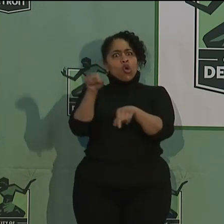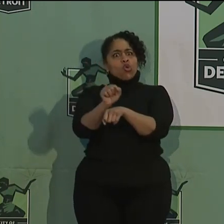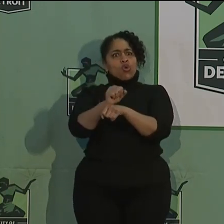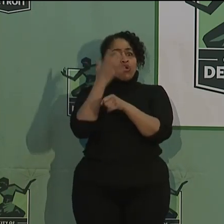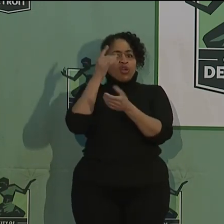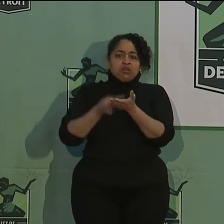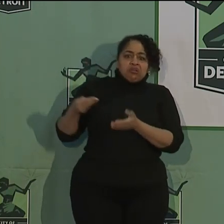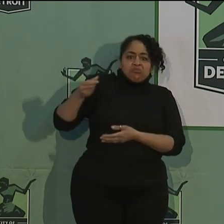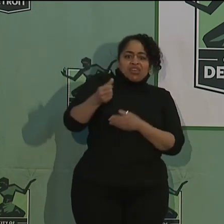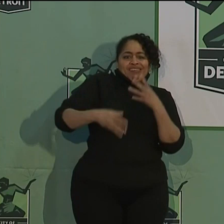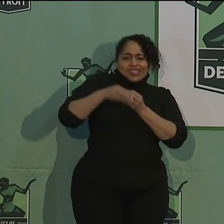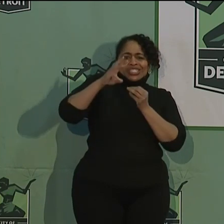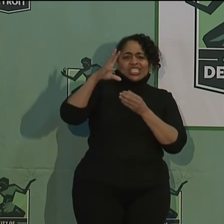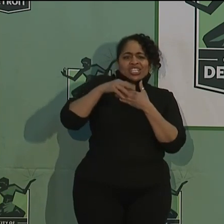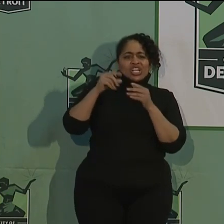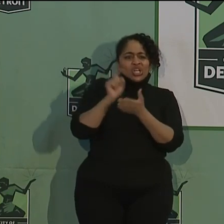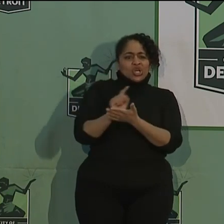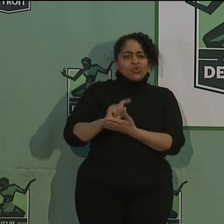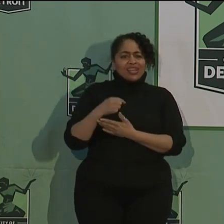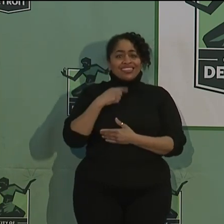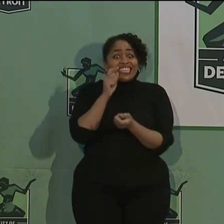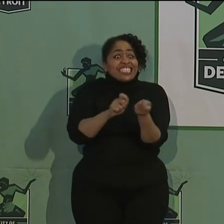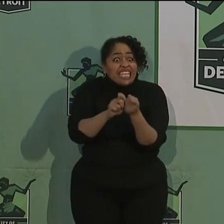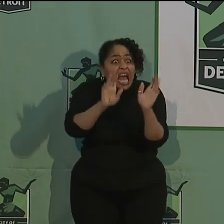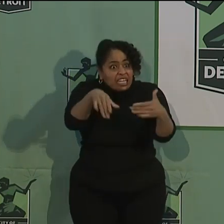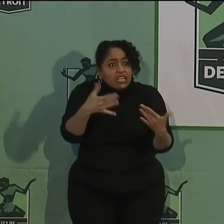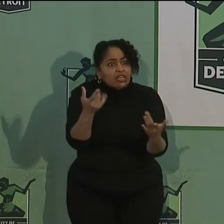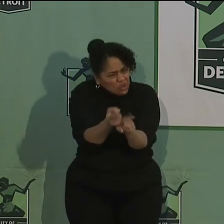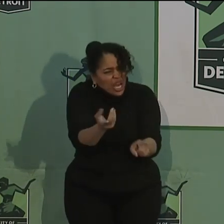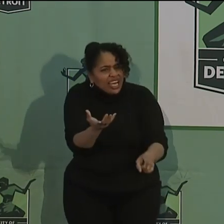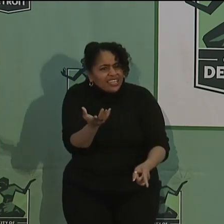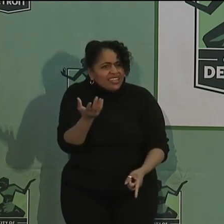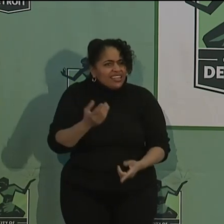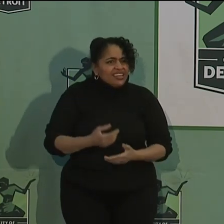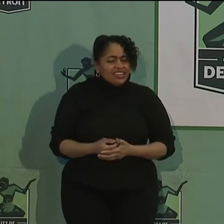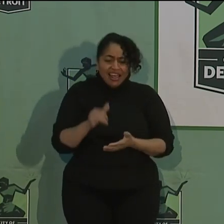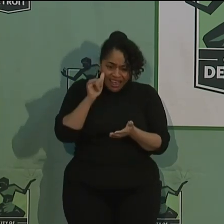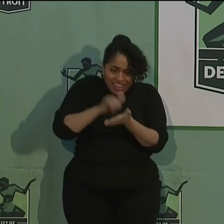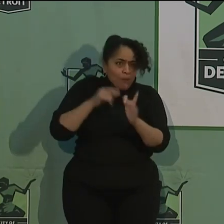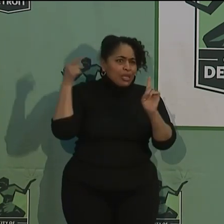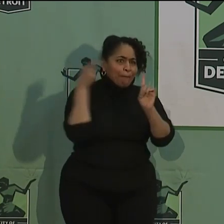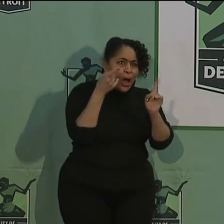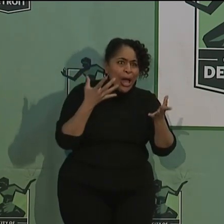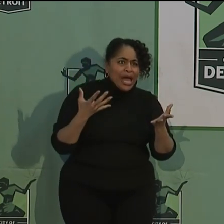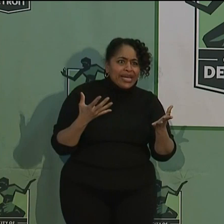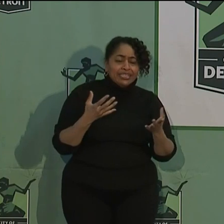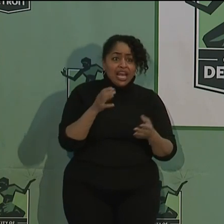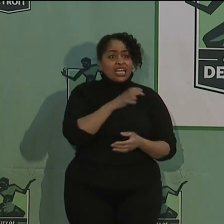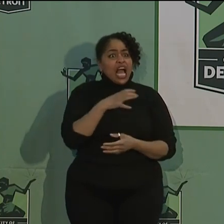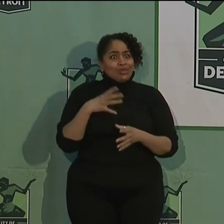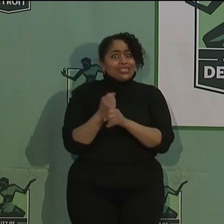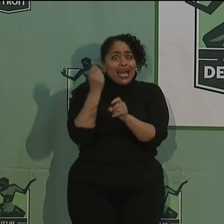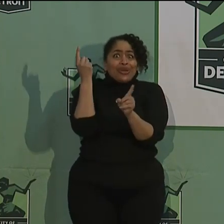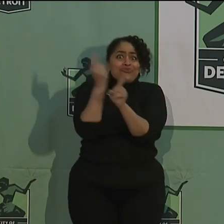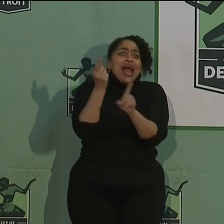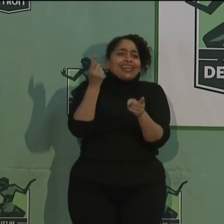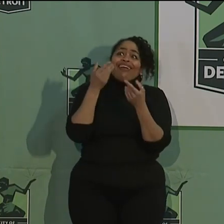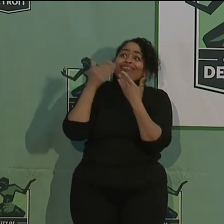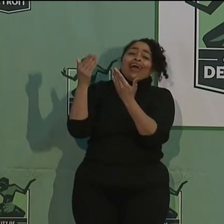extra $600 a week. To which I say, exactly. It was what they intended to do. Congress got this right. Imagine